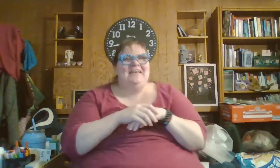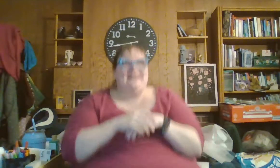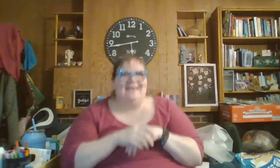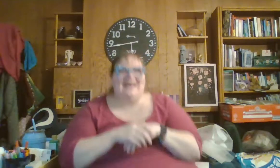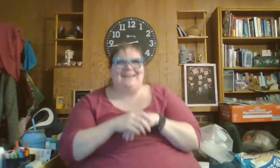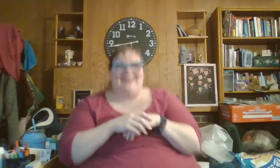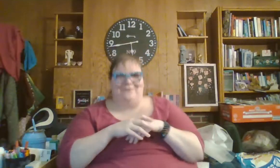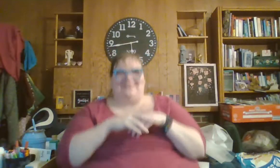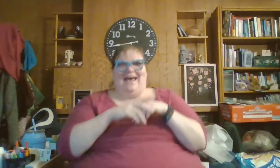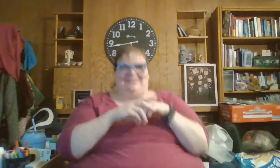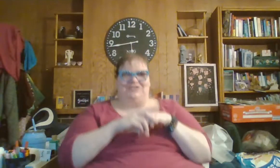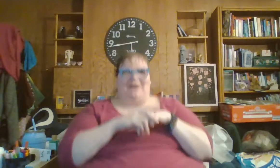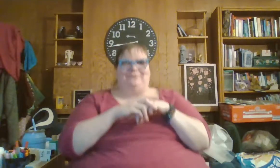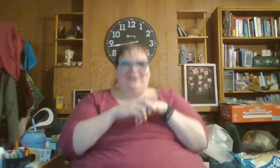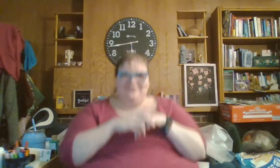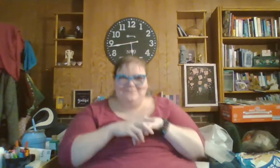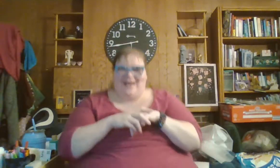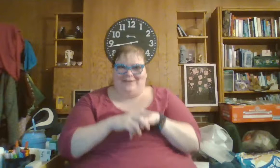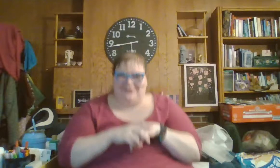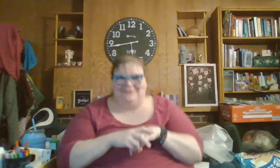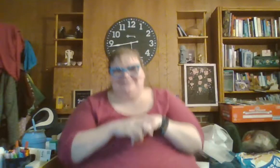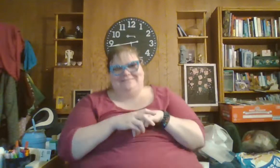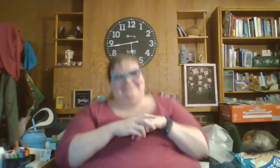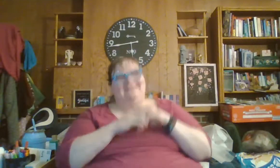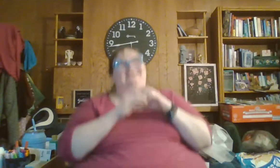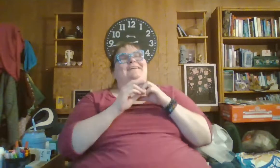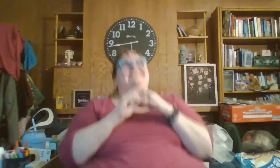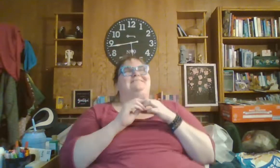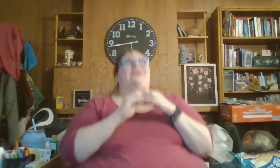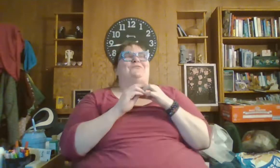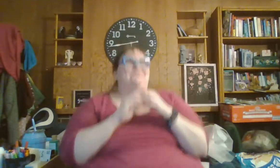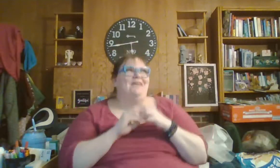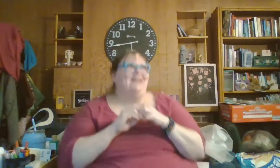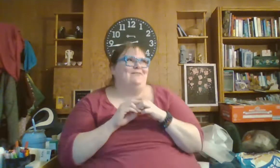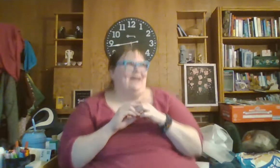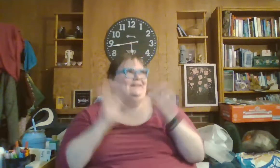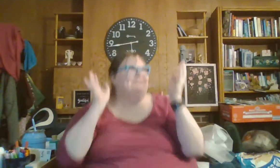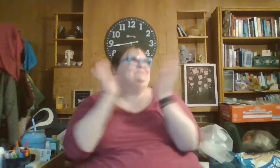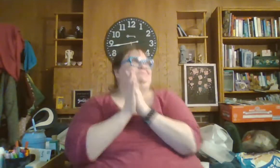Get out of here with that shit. We don't do that here. So anyway,